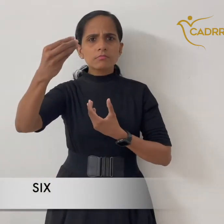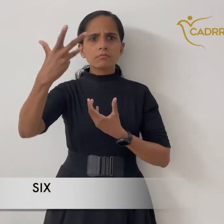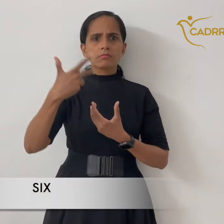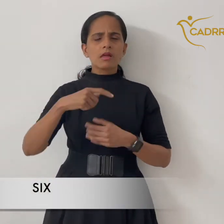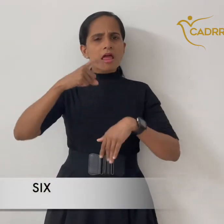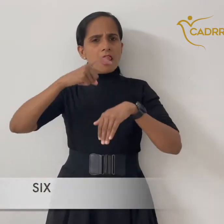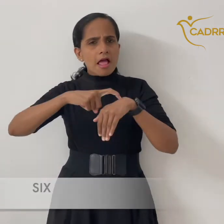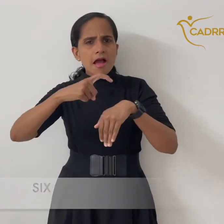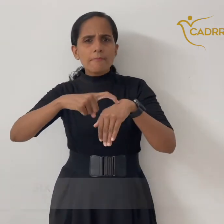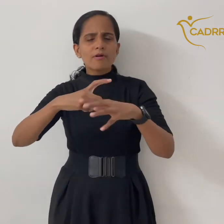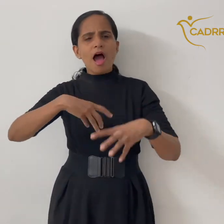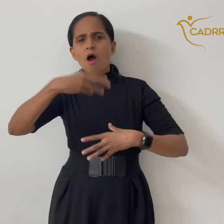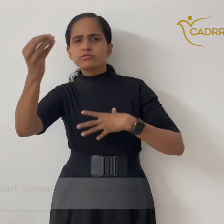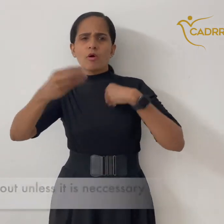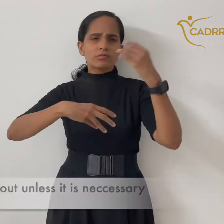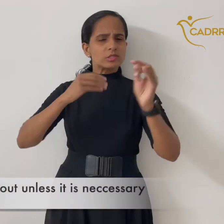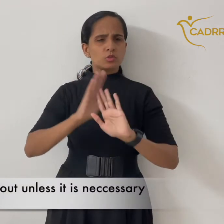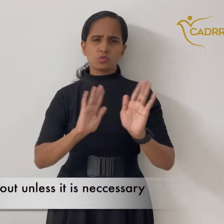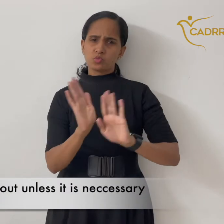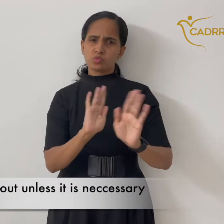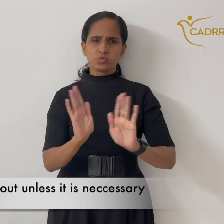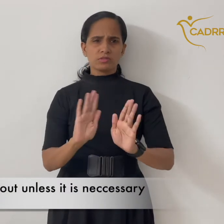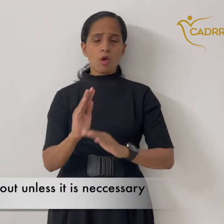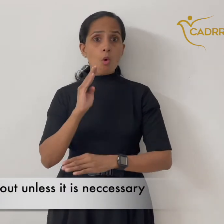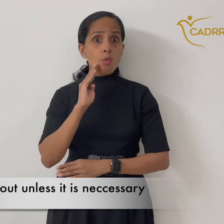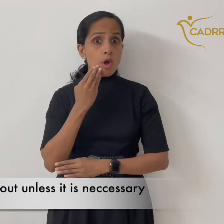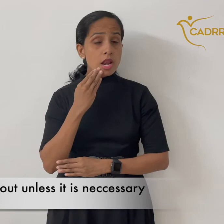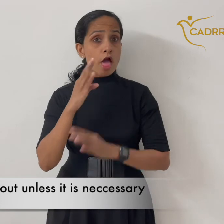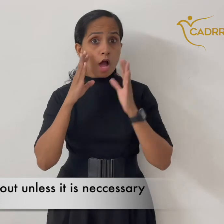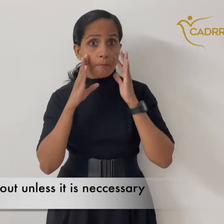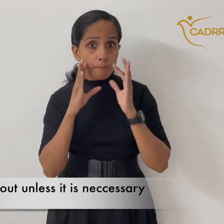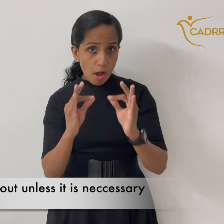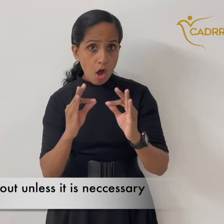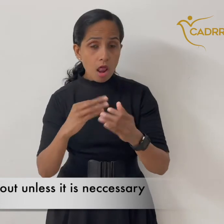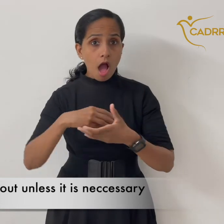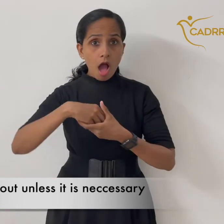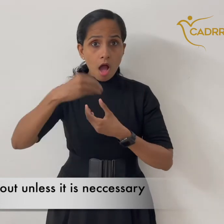6. Do not go out unless it is necessary.